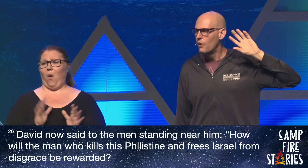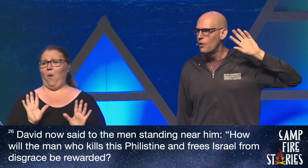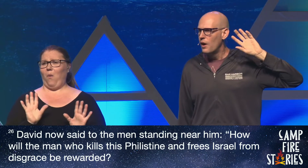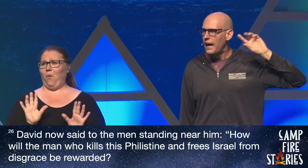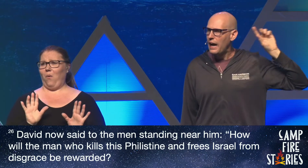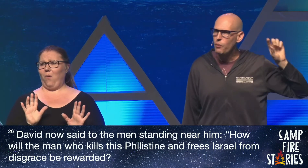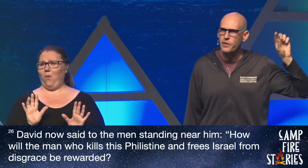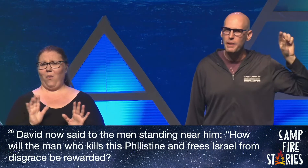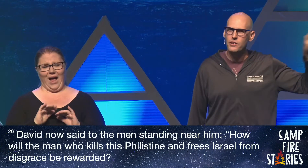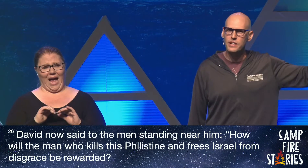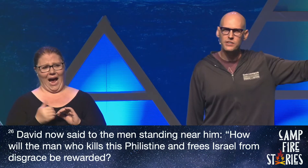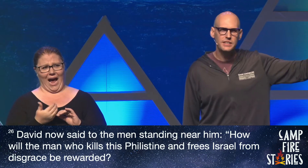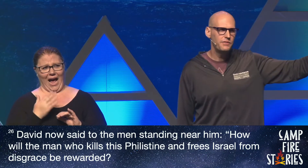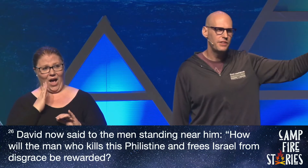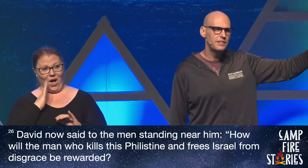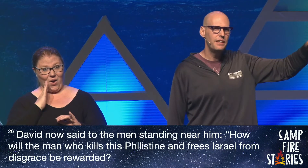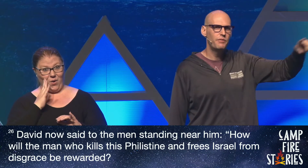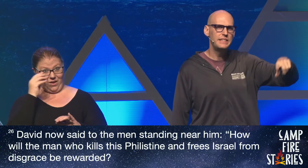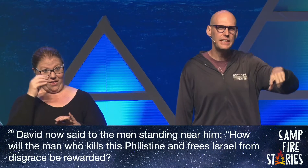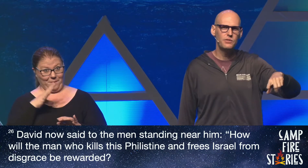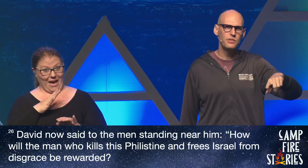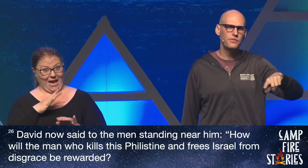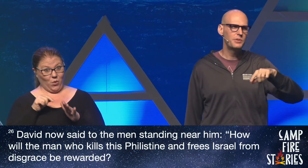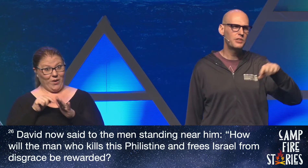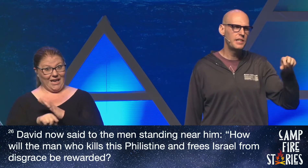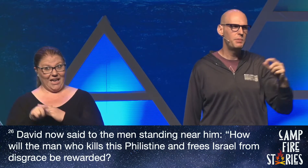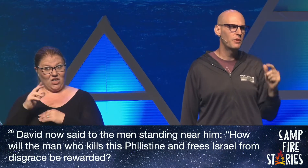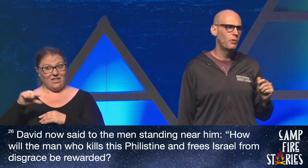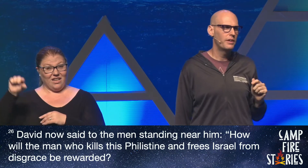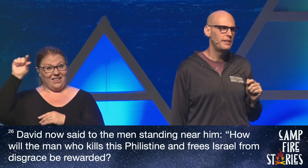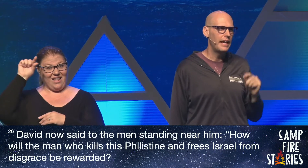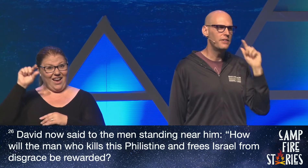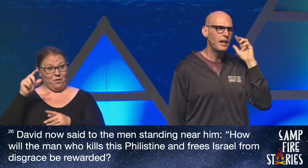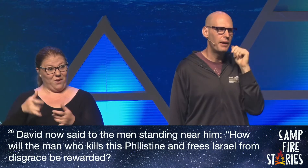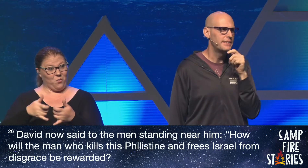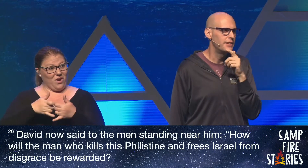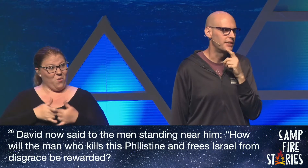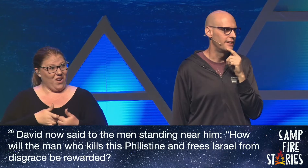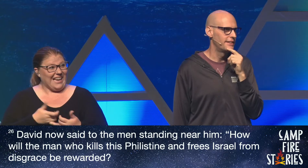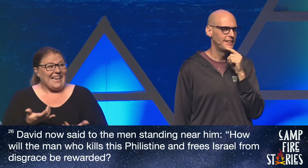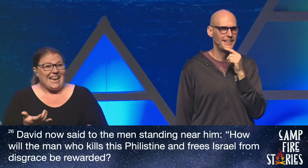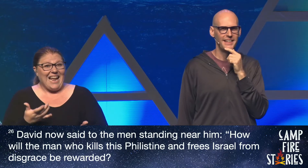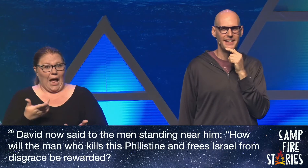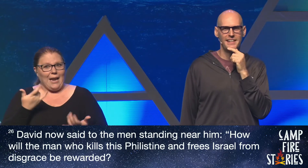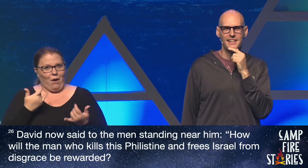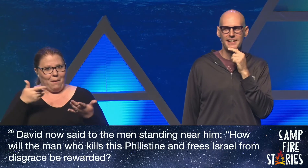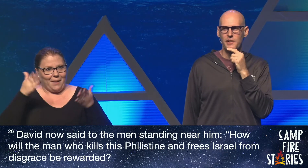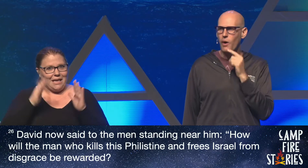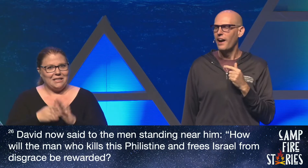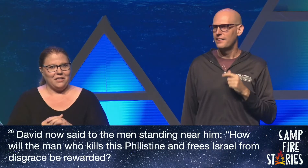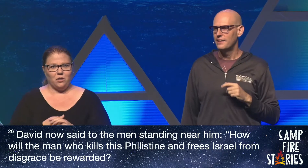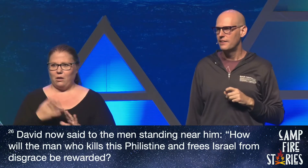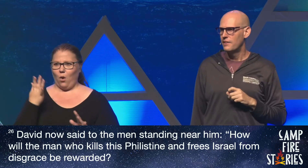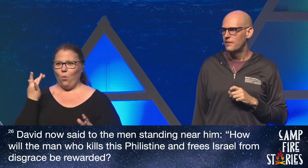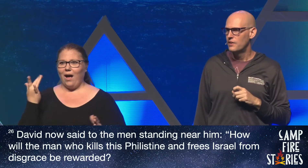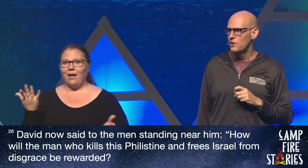Whoa. How will the man who kills this Philistine and frees Israel from disgrace be rewarded? Now you've got my attention.